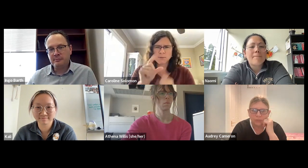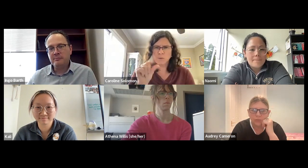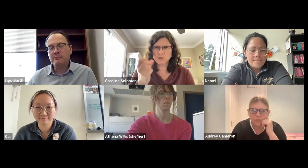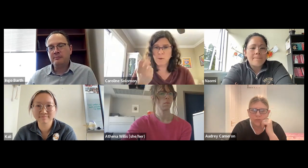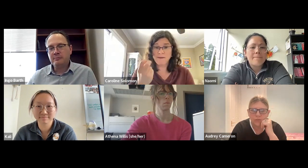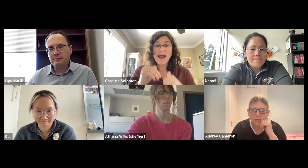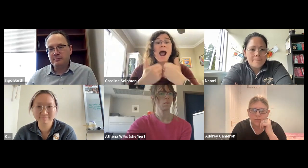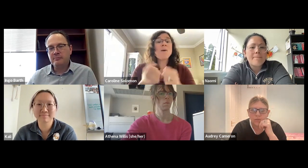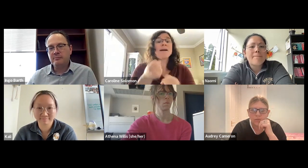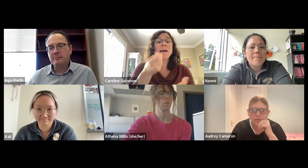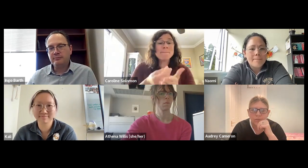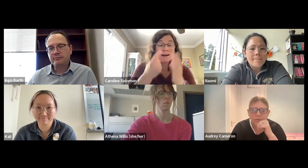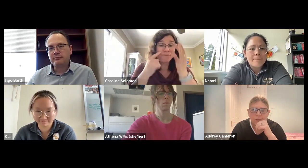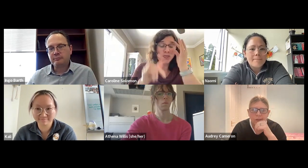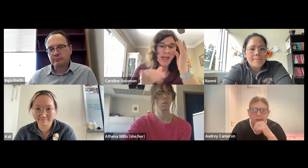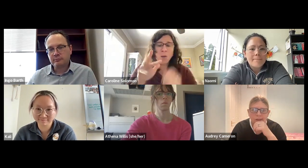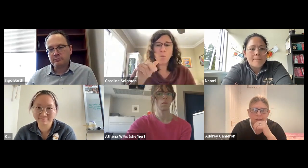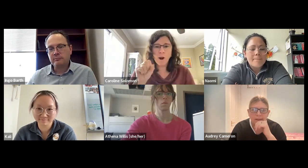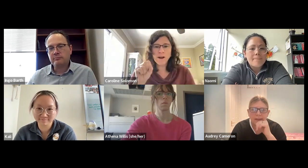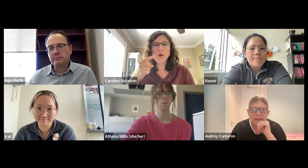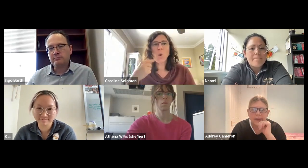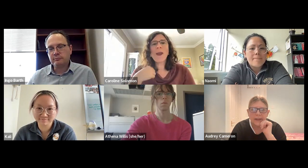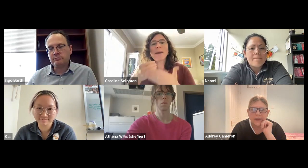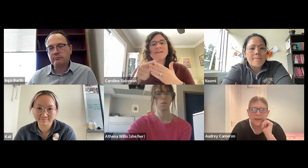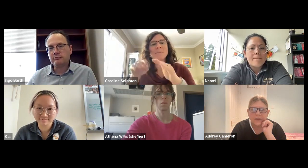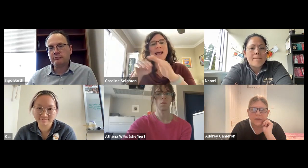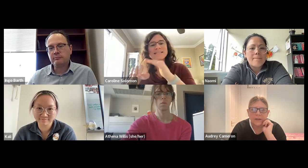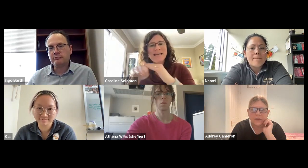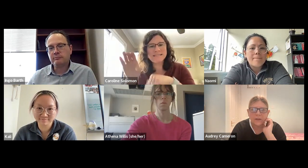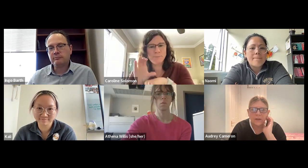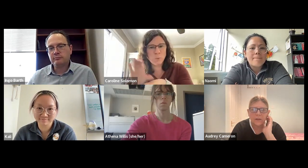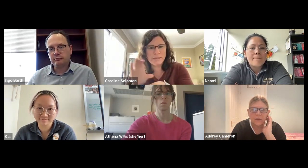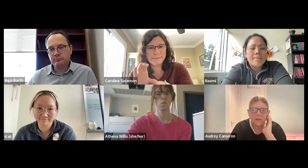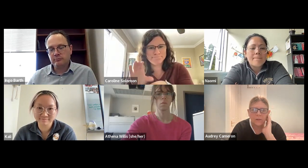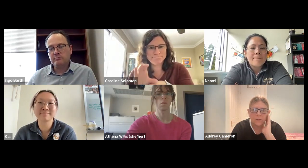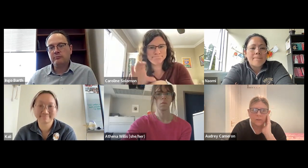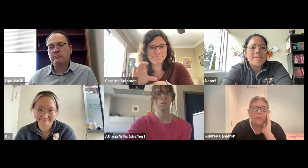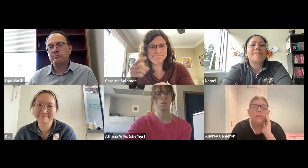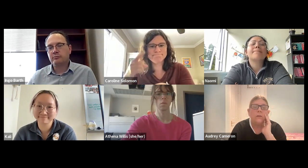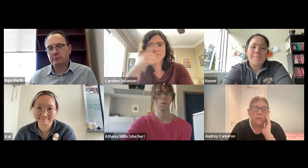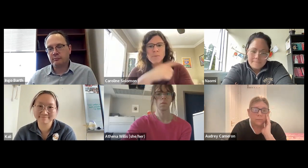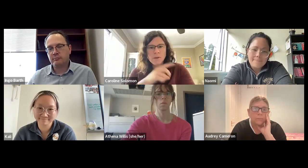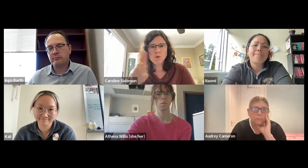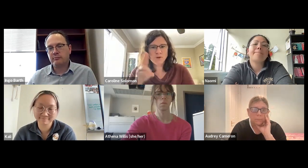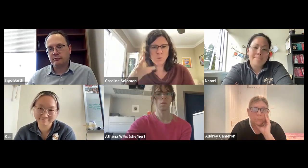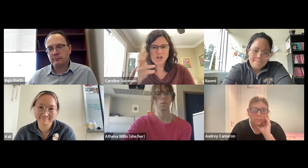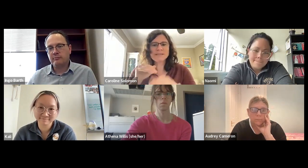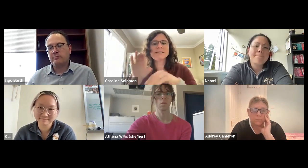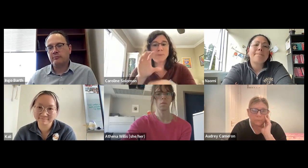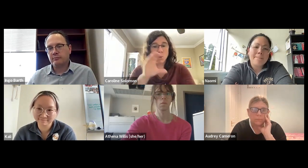was a vertical mentoring workshop in 2012, and how we got money for that is we got accessible computing